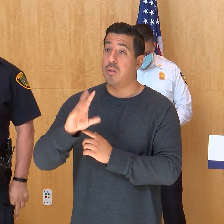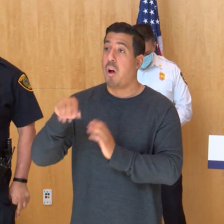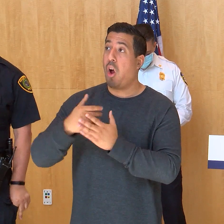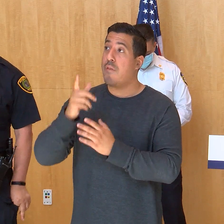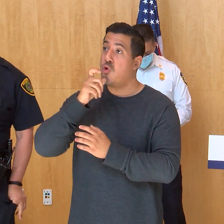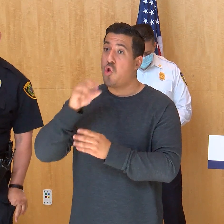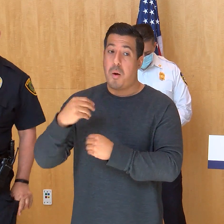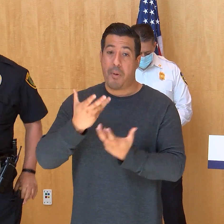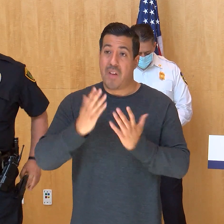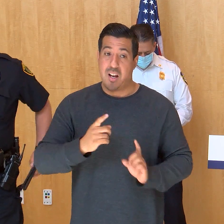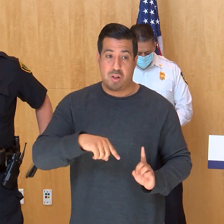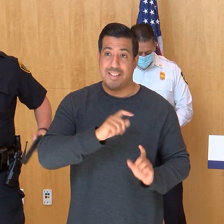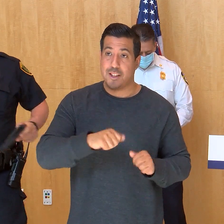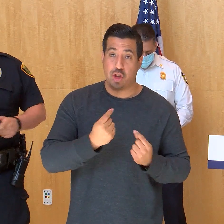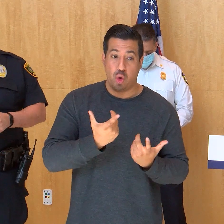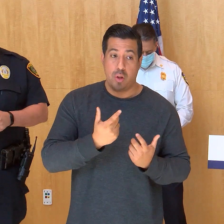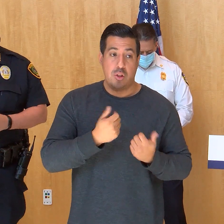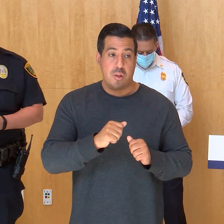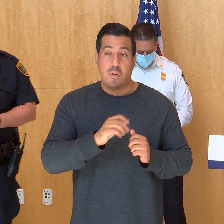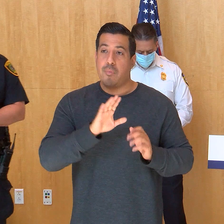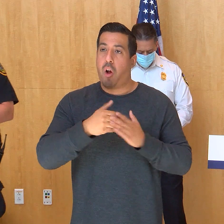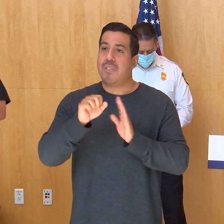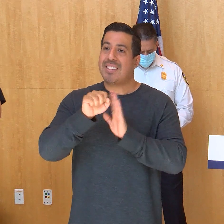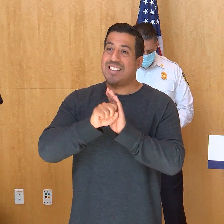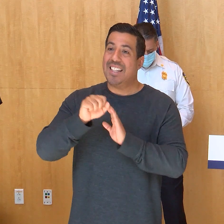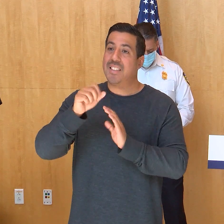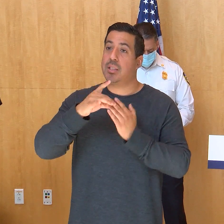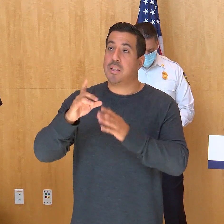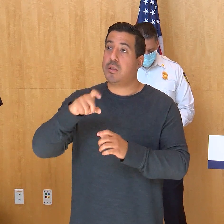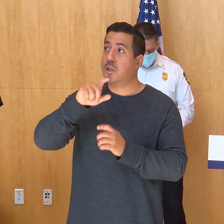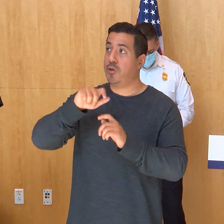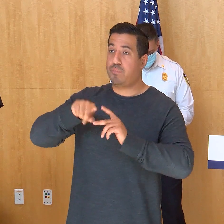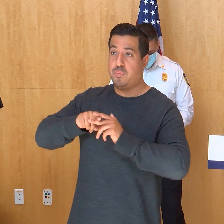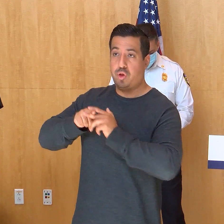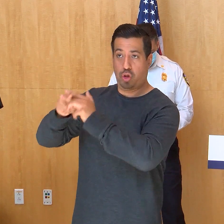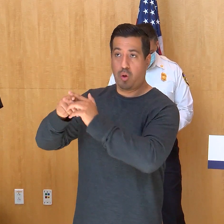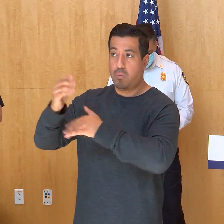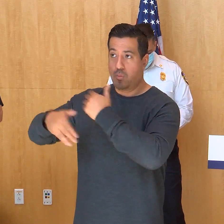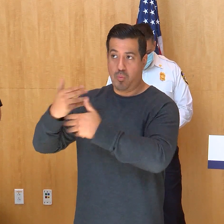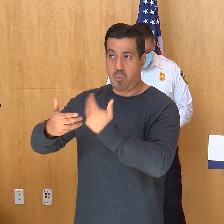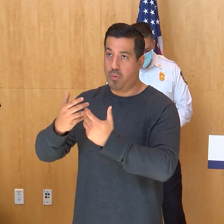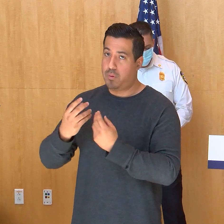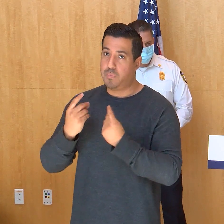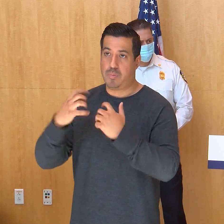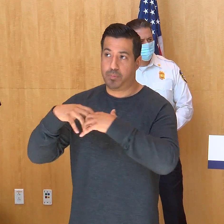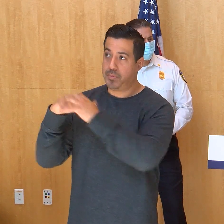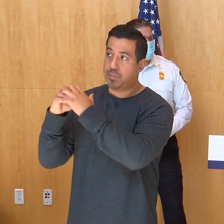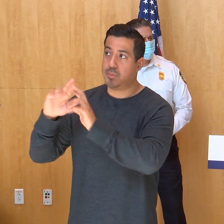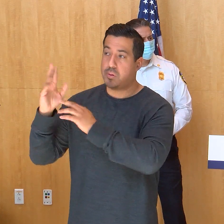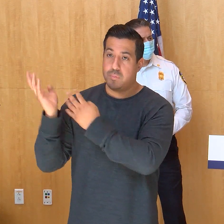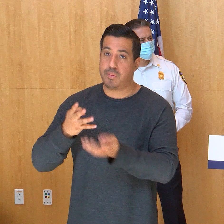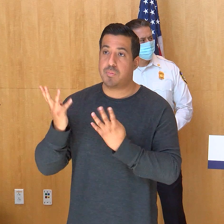power providers need to do everything that they can, state leaders, to get this generation up as much as possible and